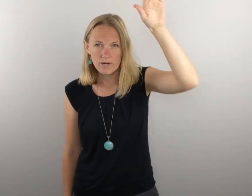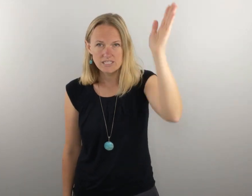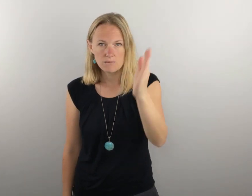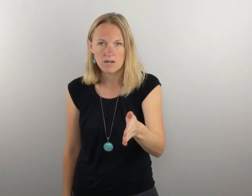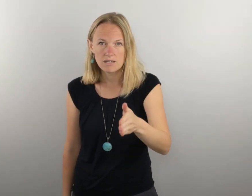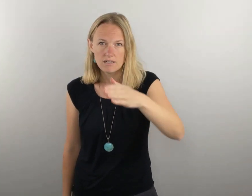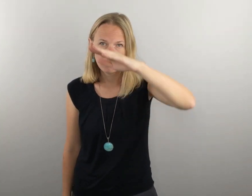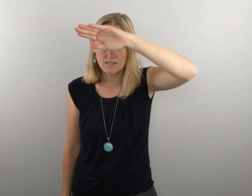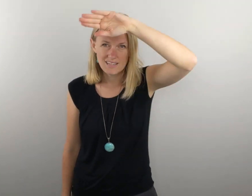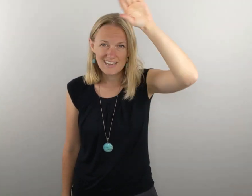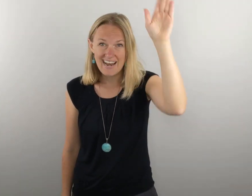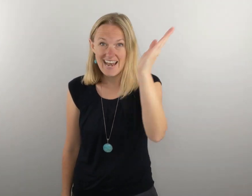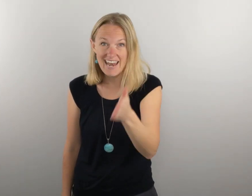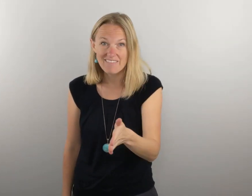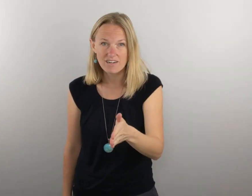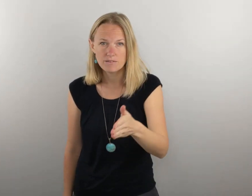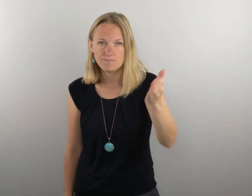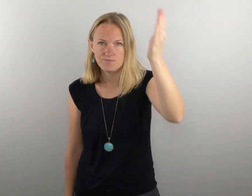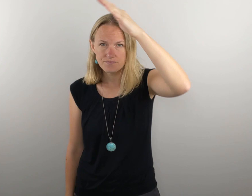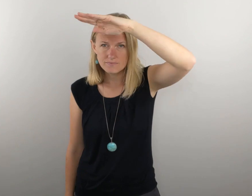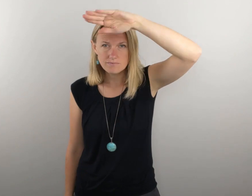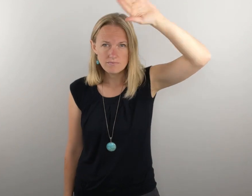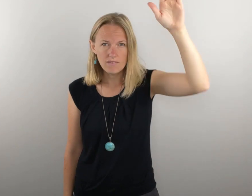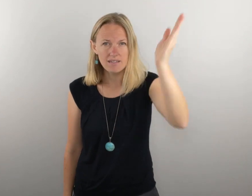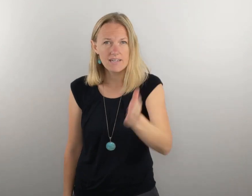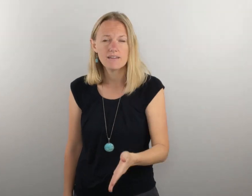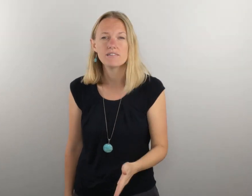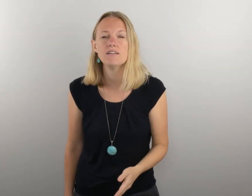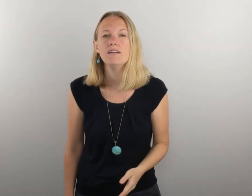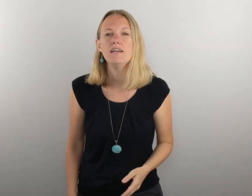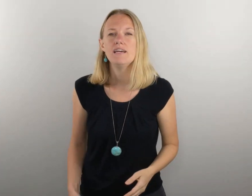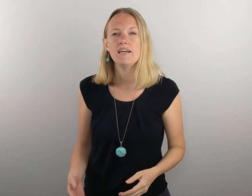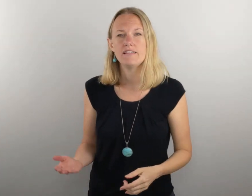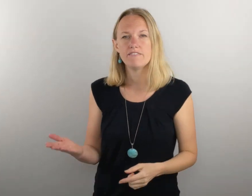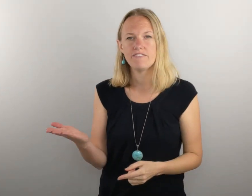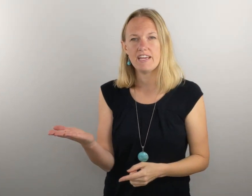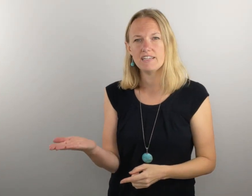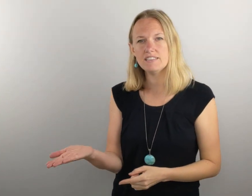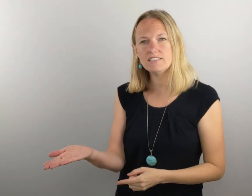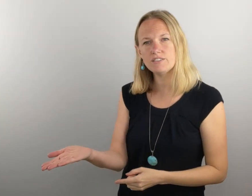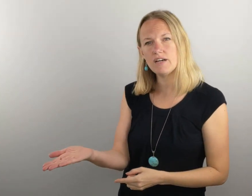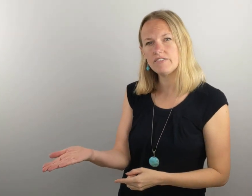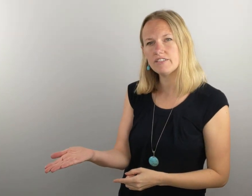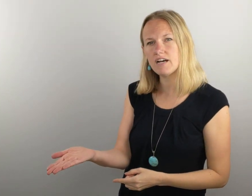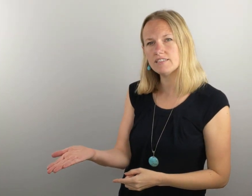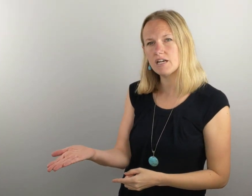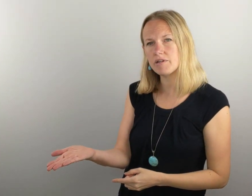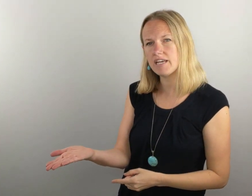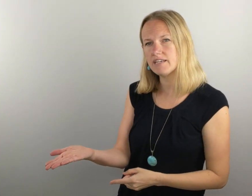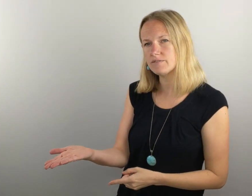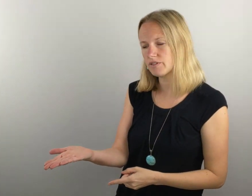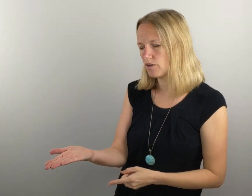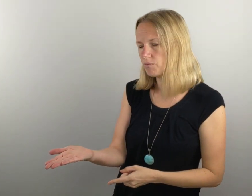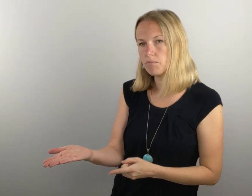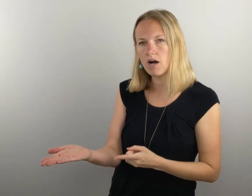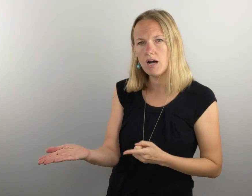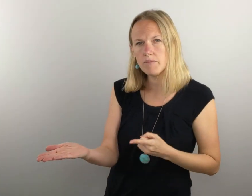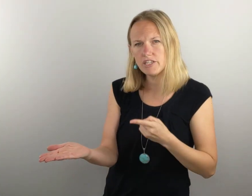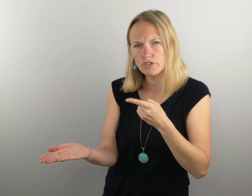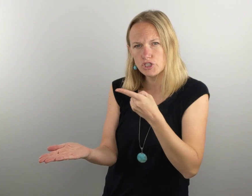question mark, okay? Never. Never. And then fails, you have your non-dominant hand with an open palm and